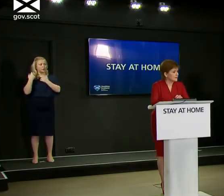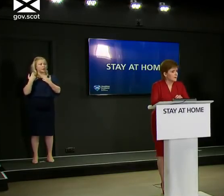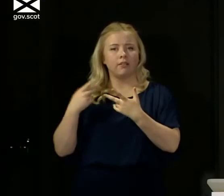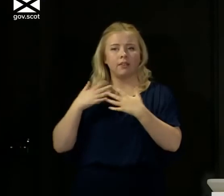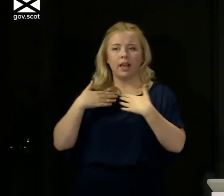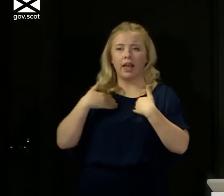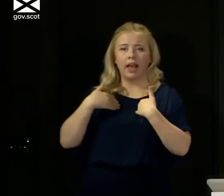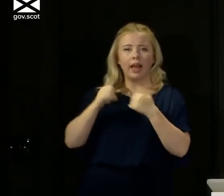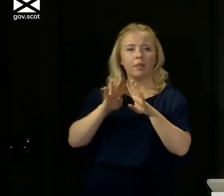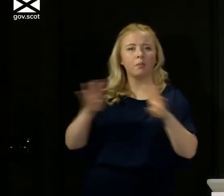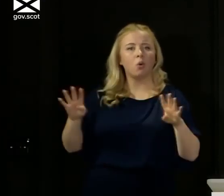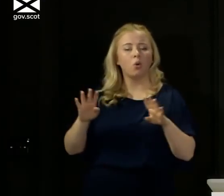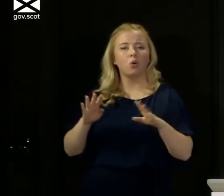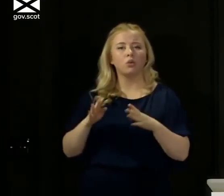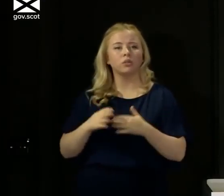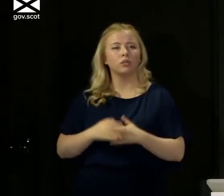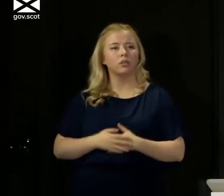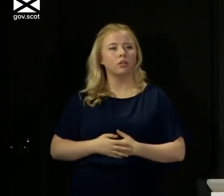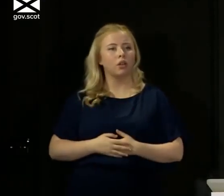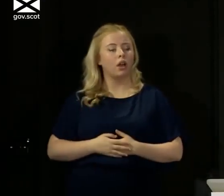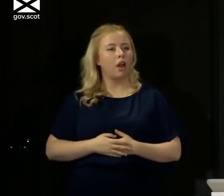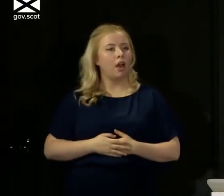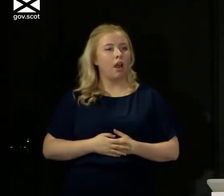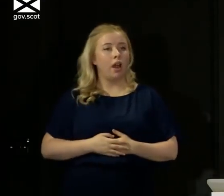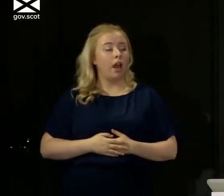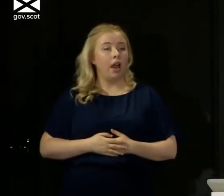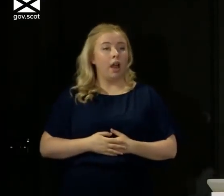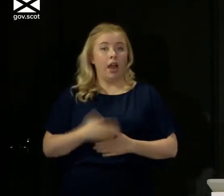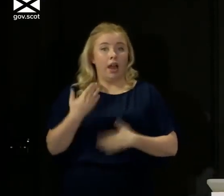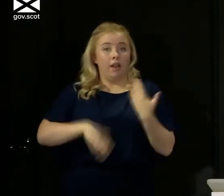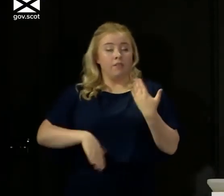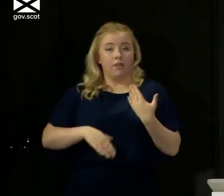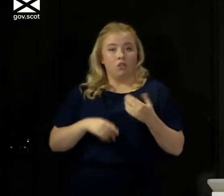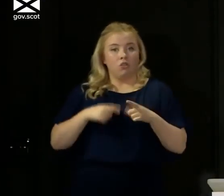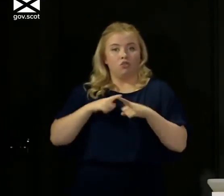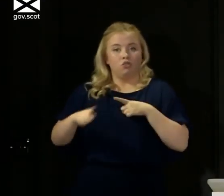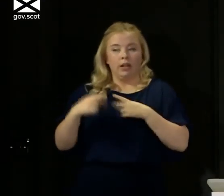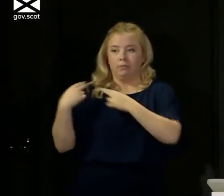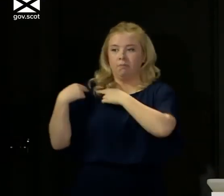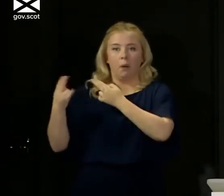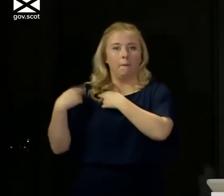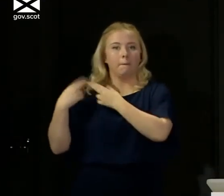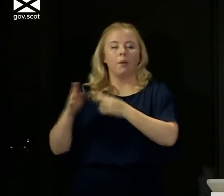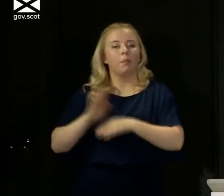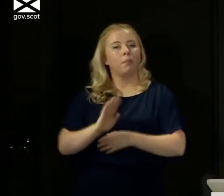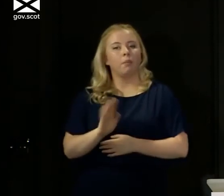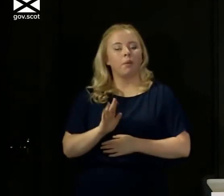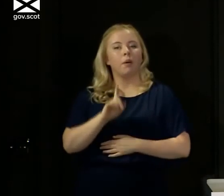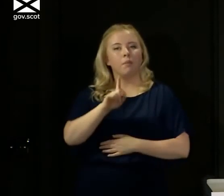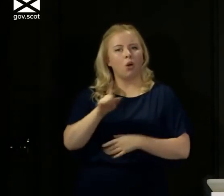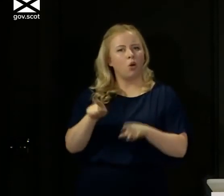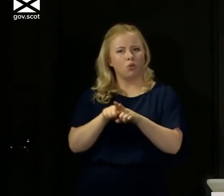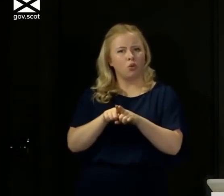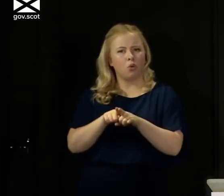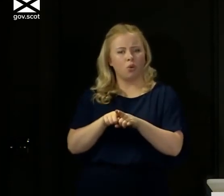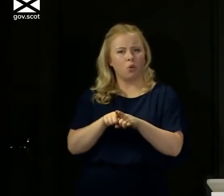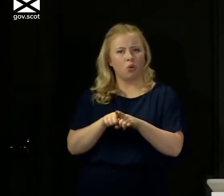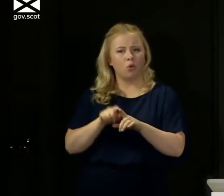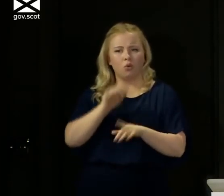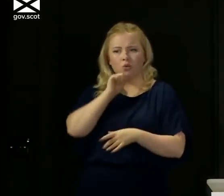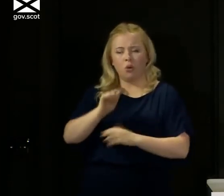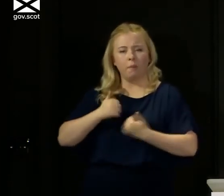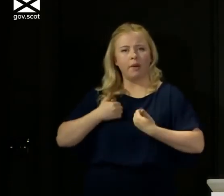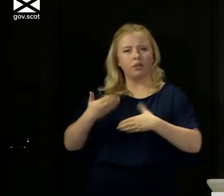councils. I don't think you've ever heard me try to evade responsibility for any aspect of this, but I would also not be doing my job properly